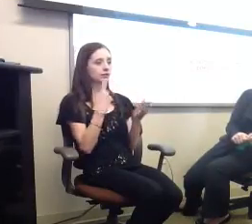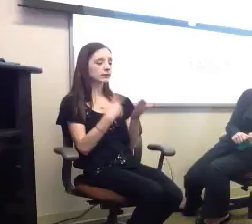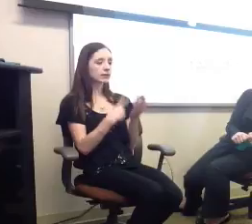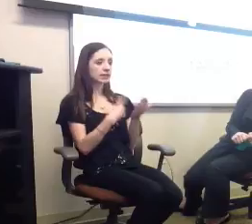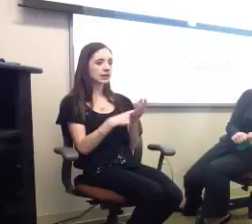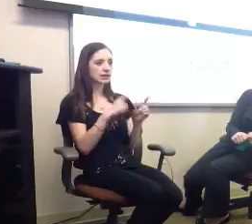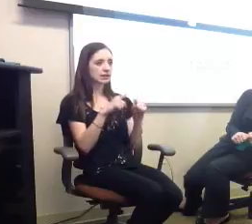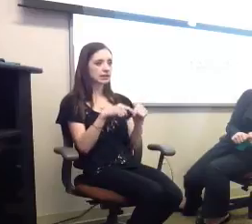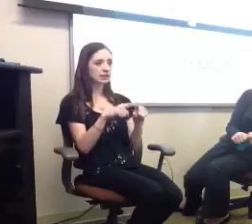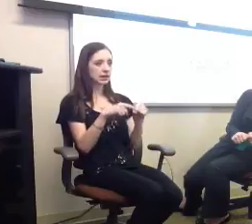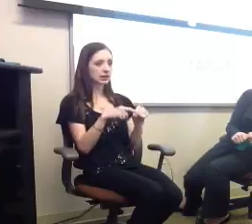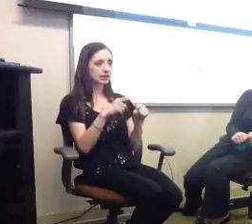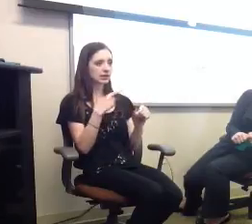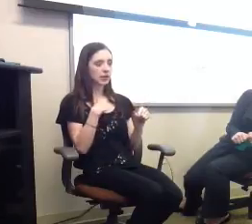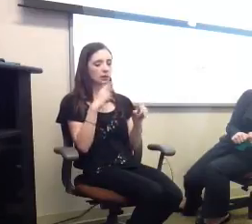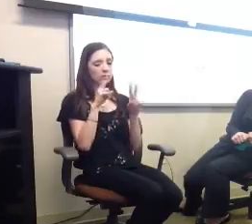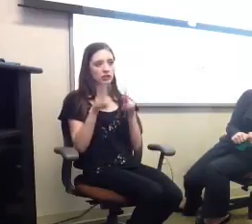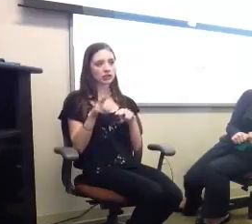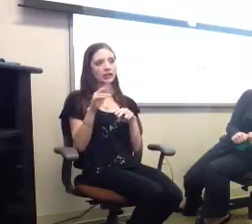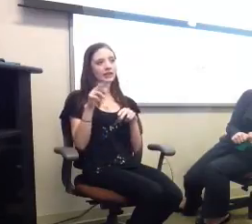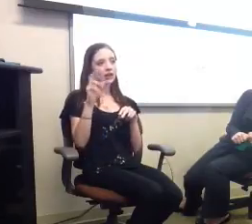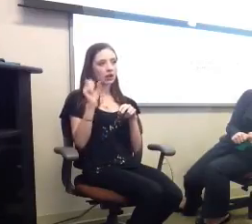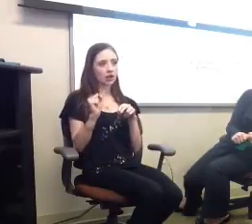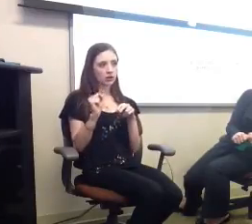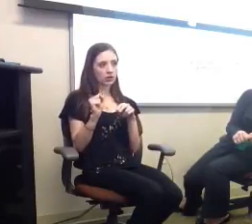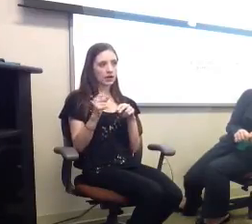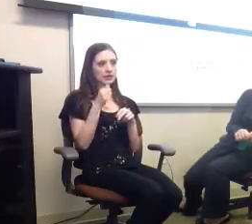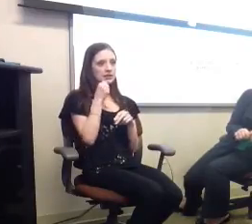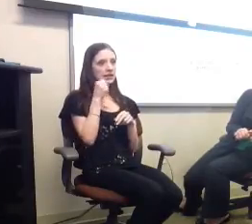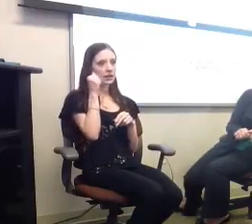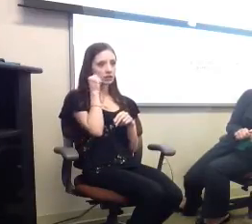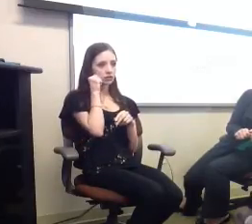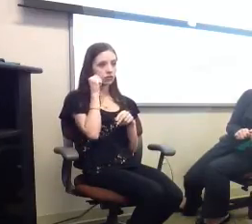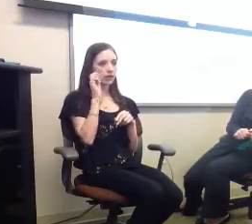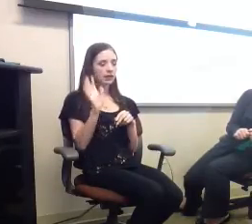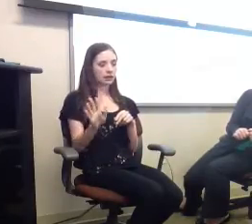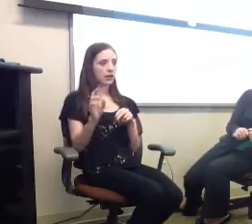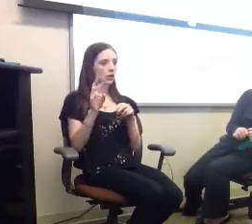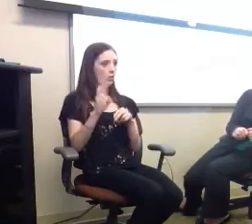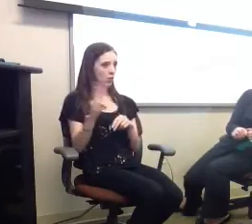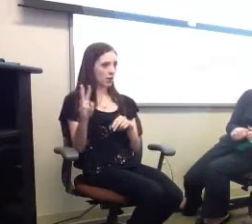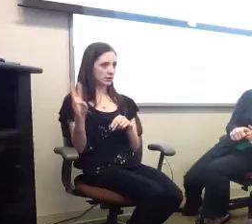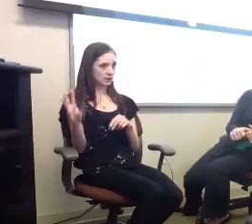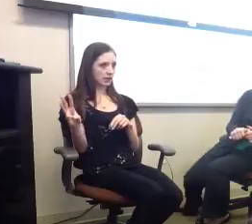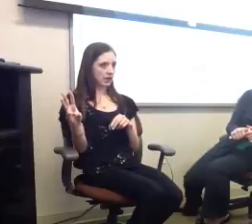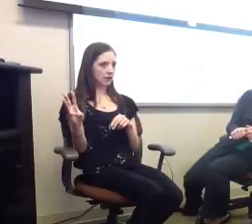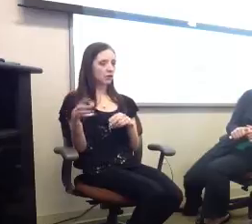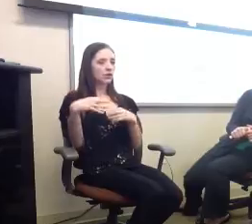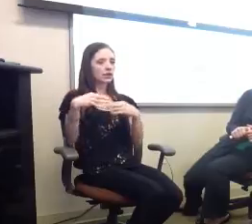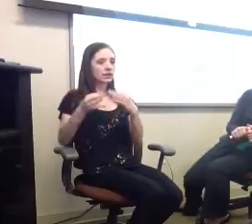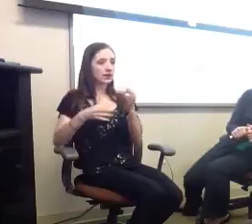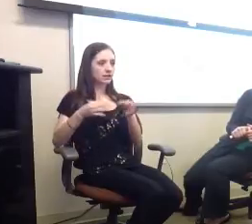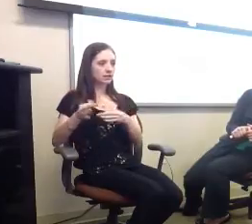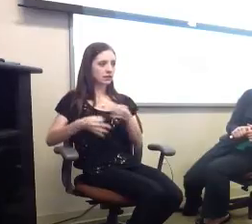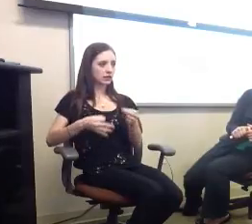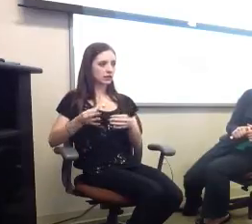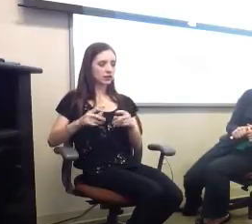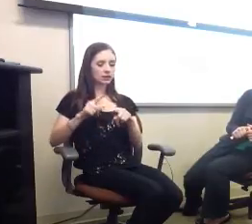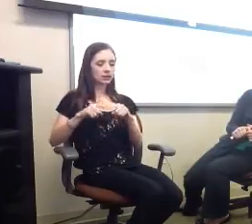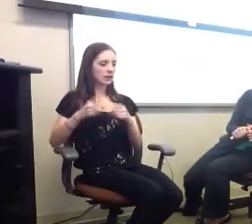website yesterday for their definition of dependent, and it took me in about 15 different directions with